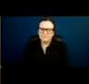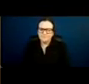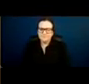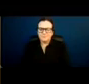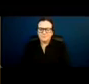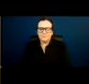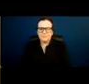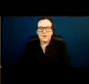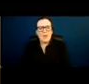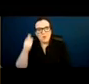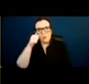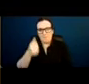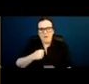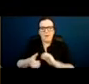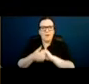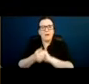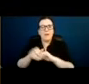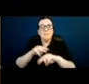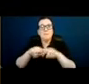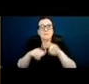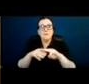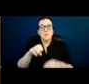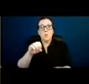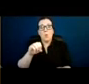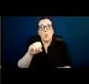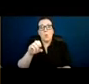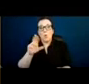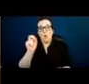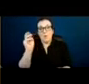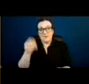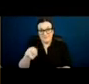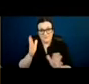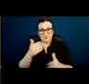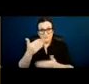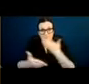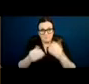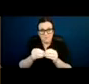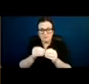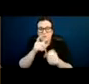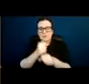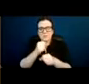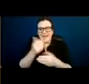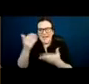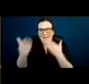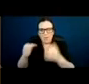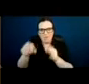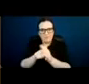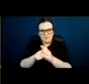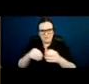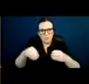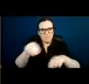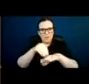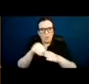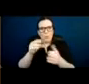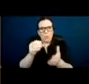Minister O'Gorman, spoke to you this morning regarding how the Government is moving forward on the Assisted Decision Making Capacity